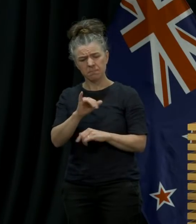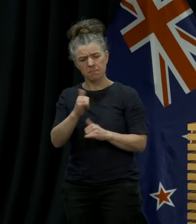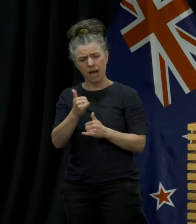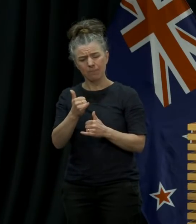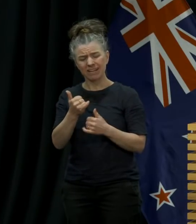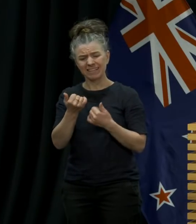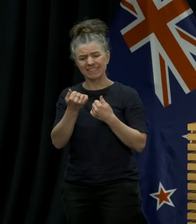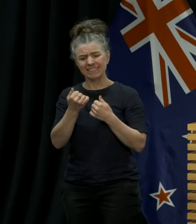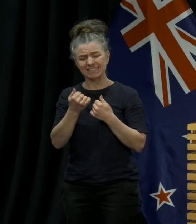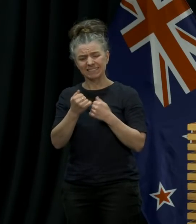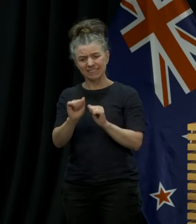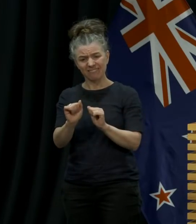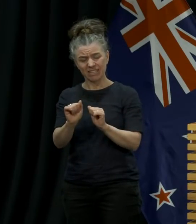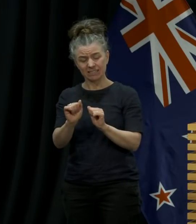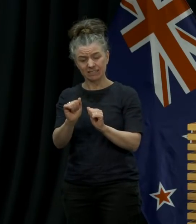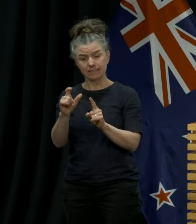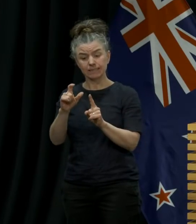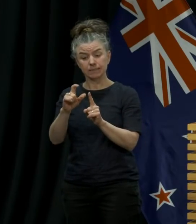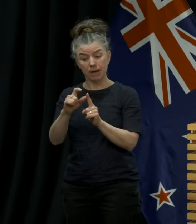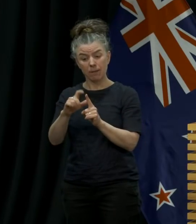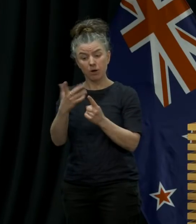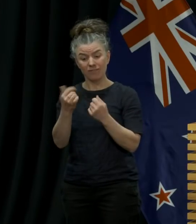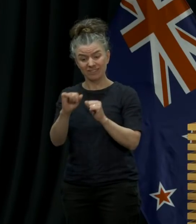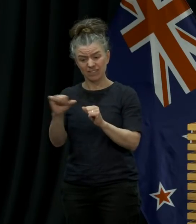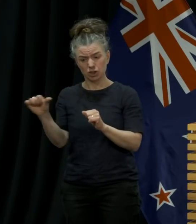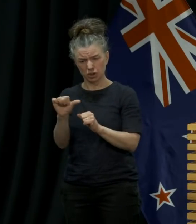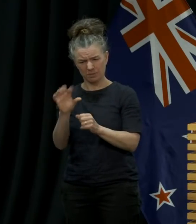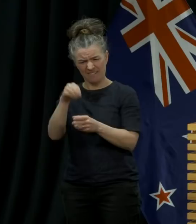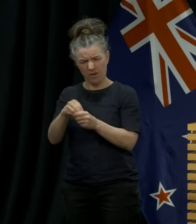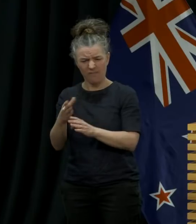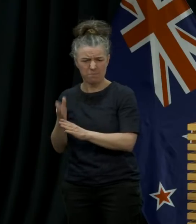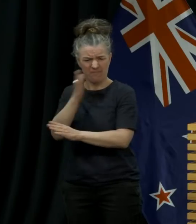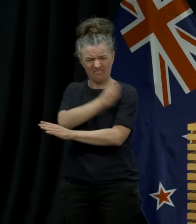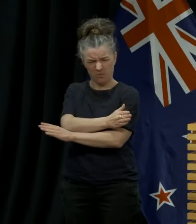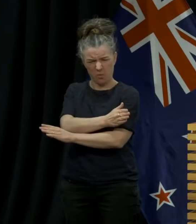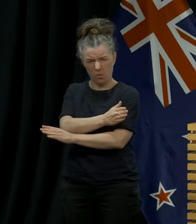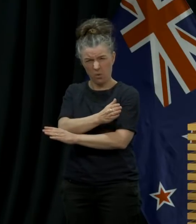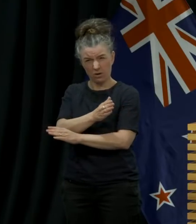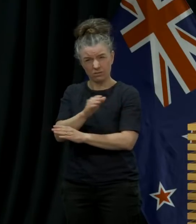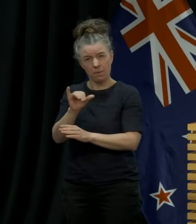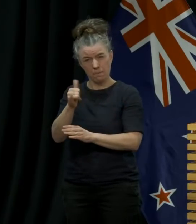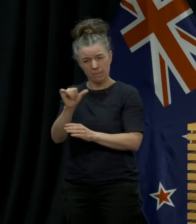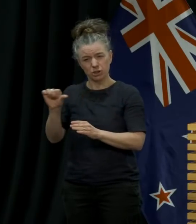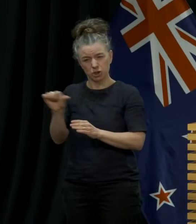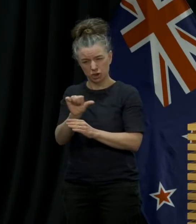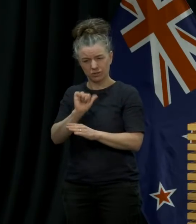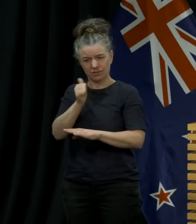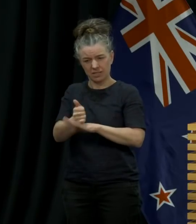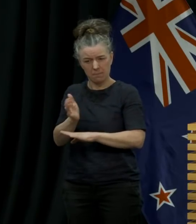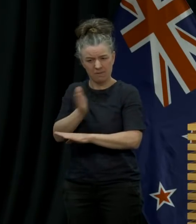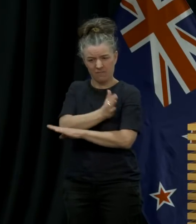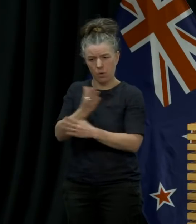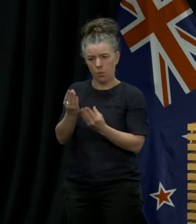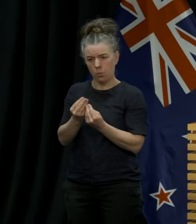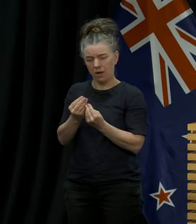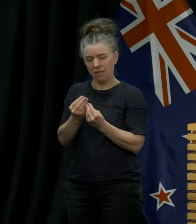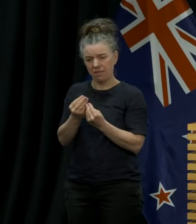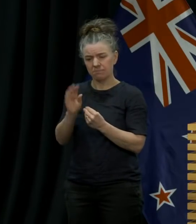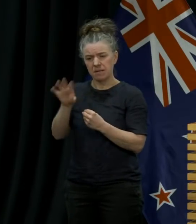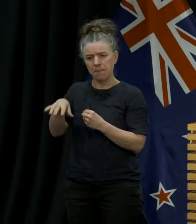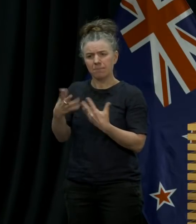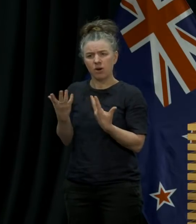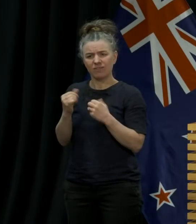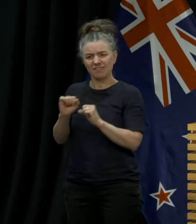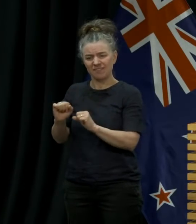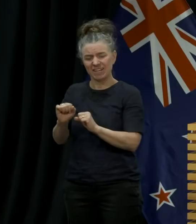been in place? Sorry, what was that? Should the Defence Force have been brought in earlier? Should this have been in place already? Yeah, there have been a range